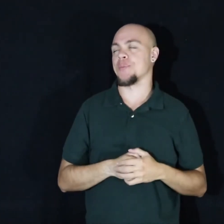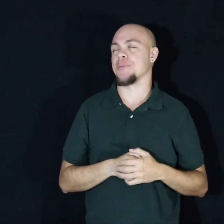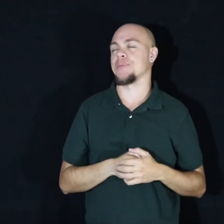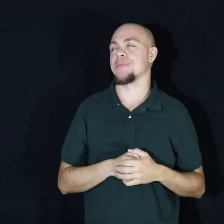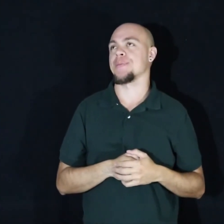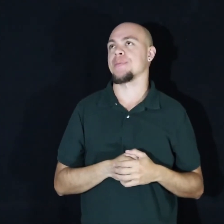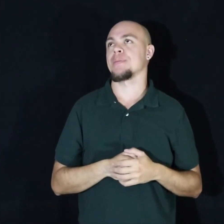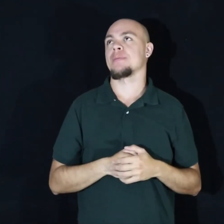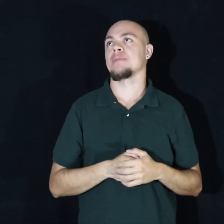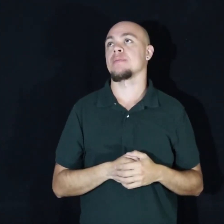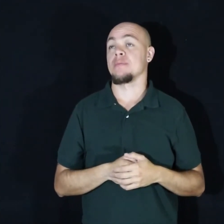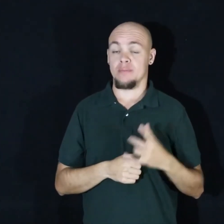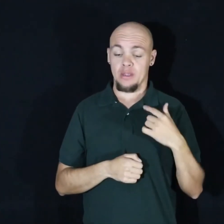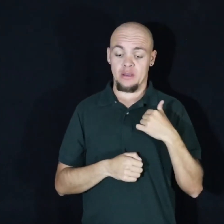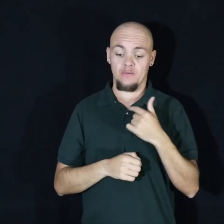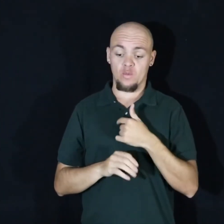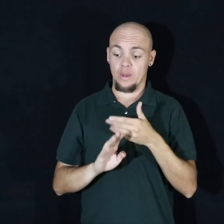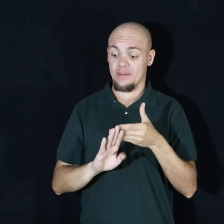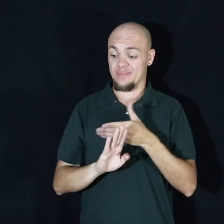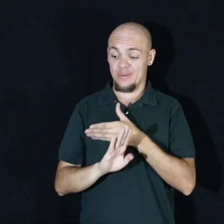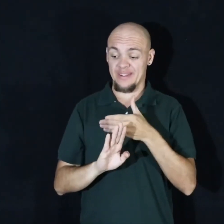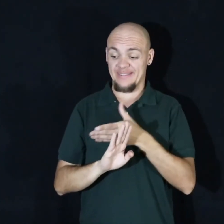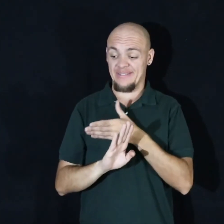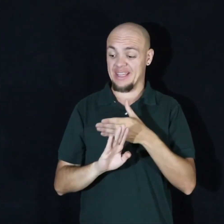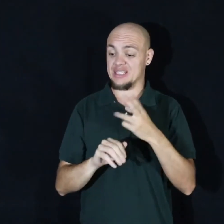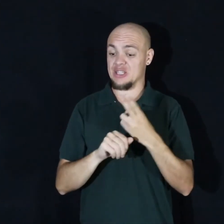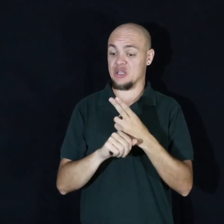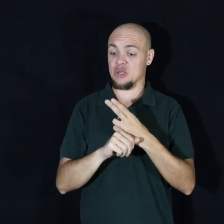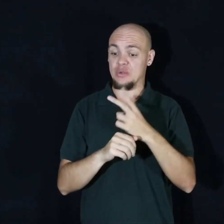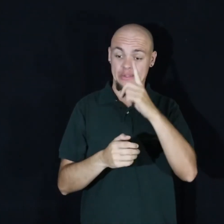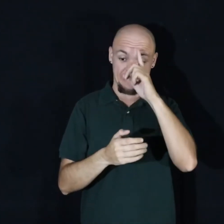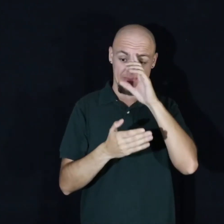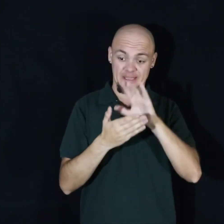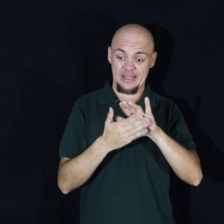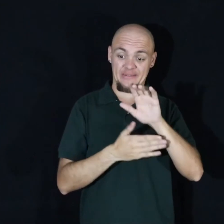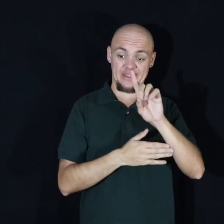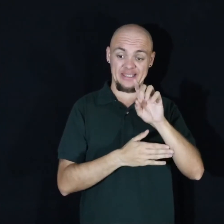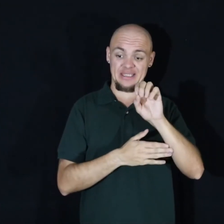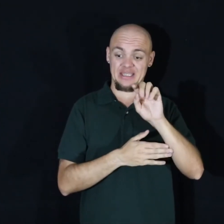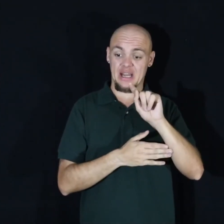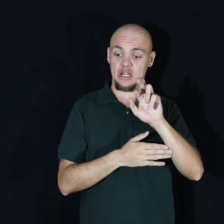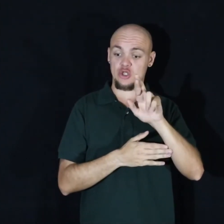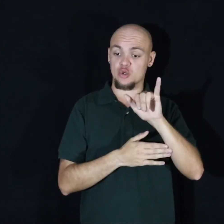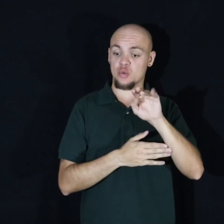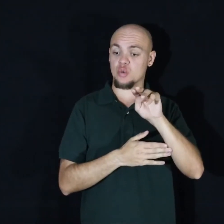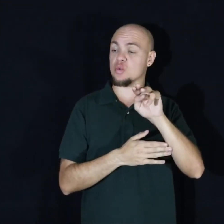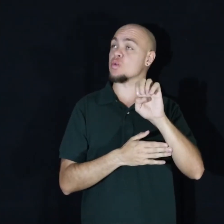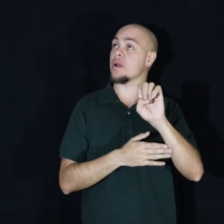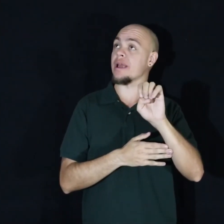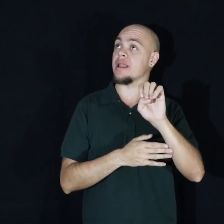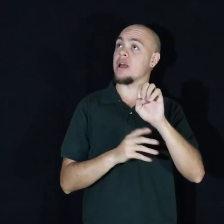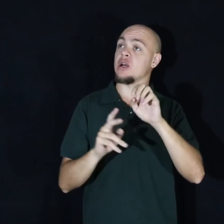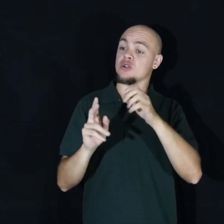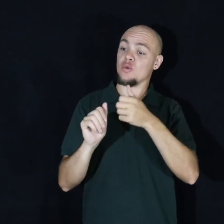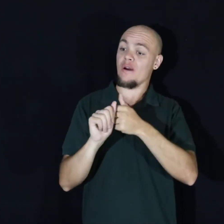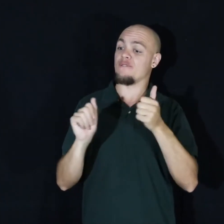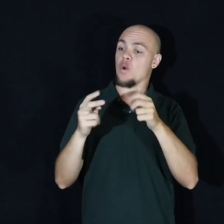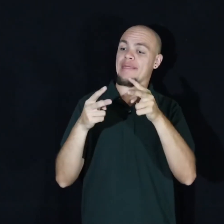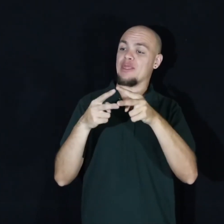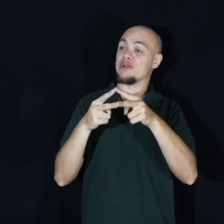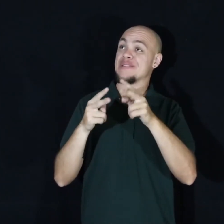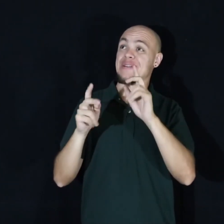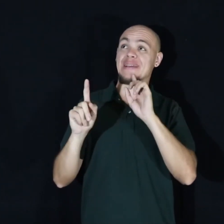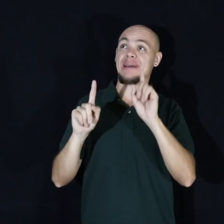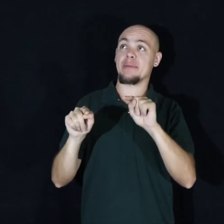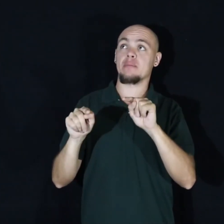our neighbor. Father, have we used doctrine? Have we used doctrine to